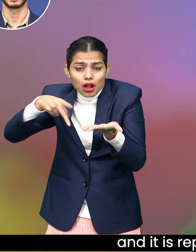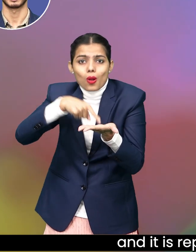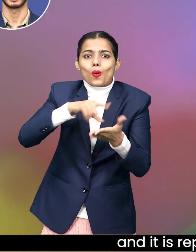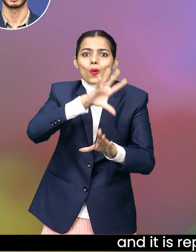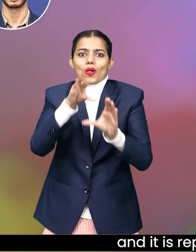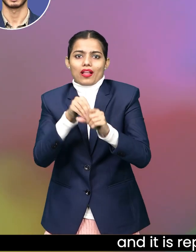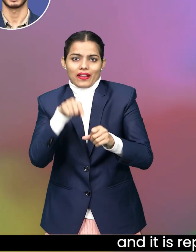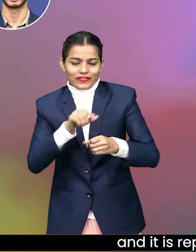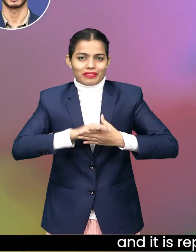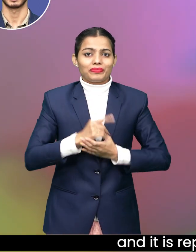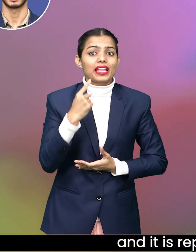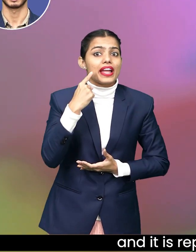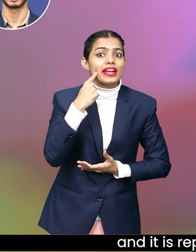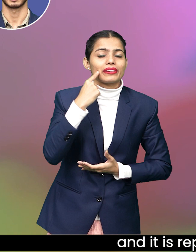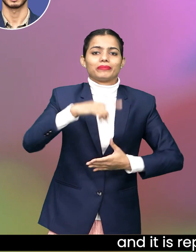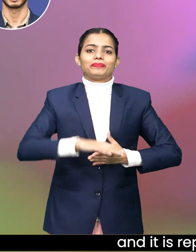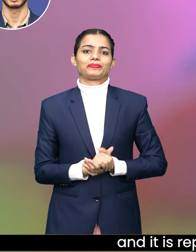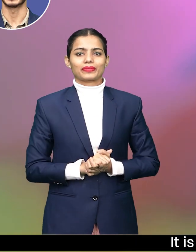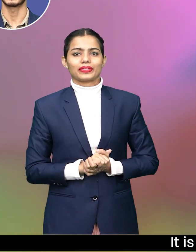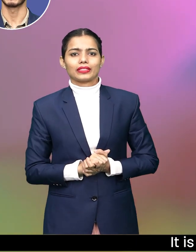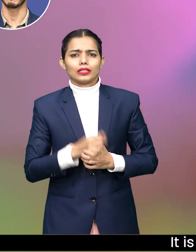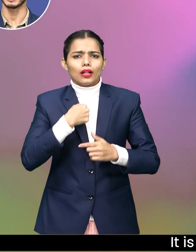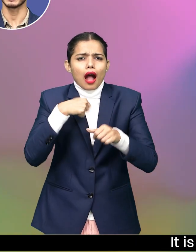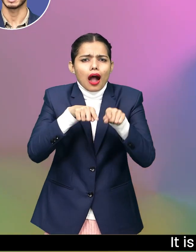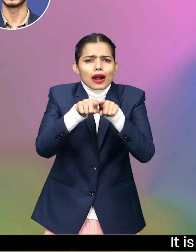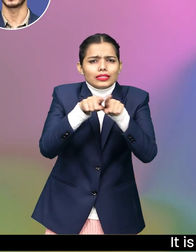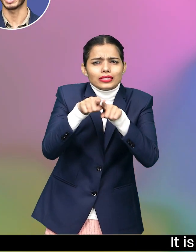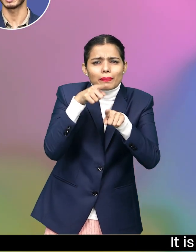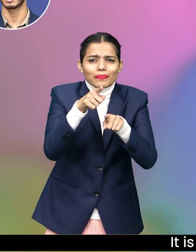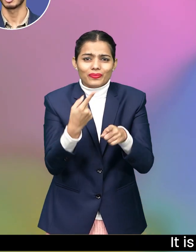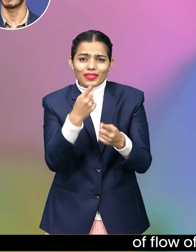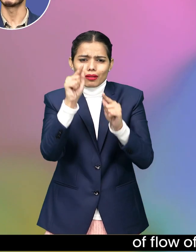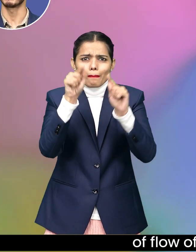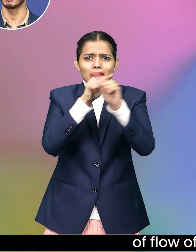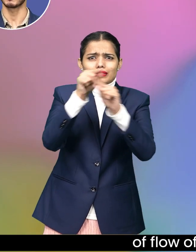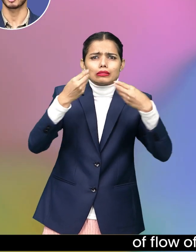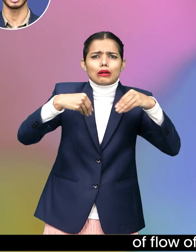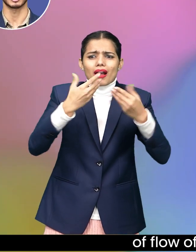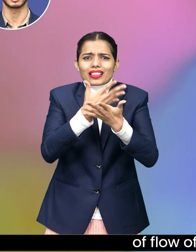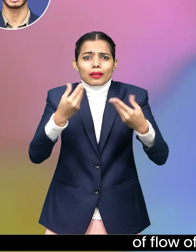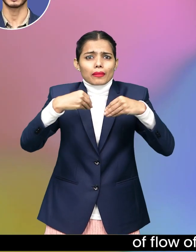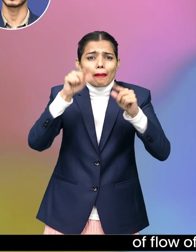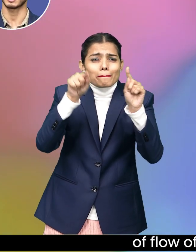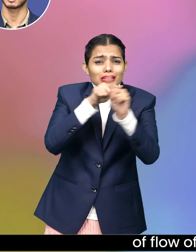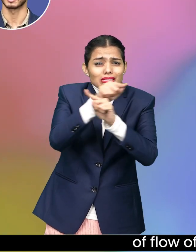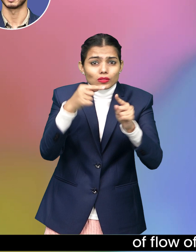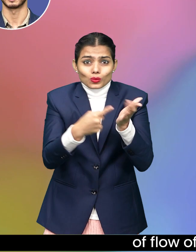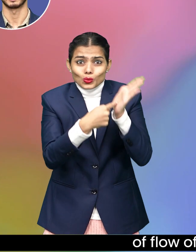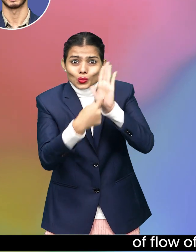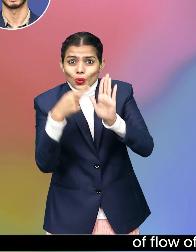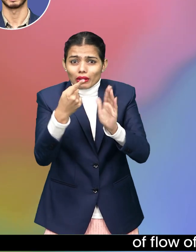It is defined as the rate of the flow of charges in a